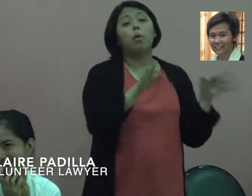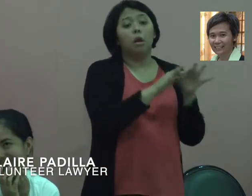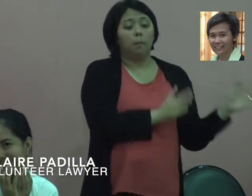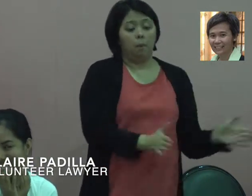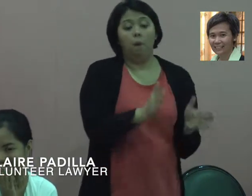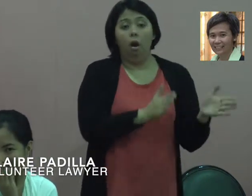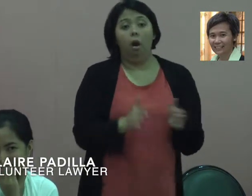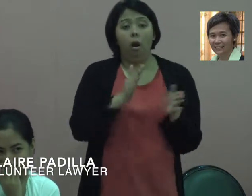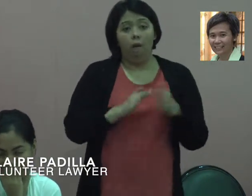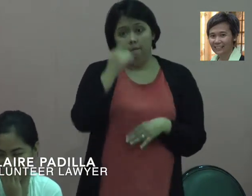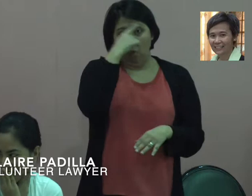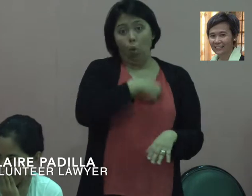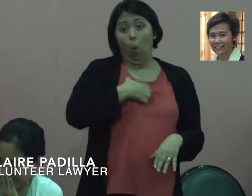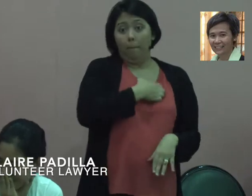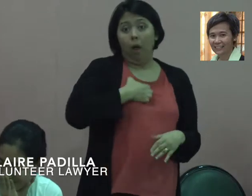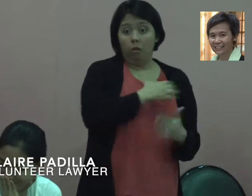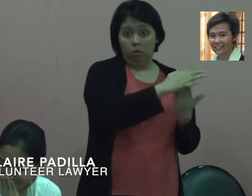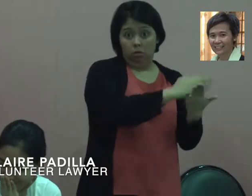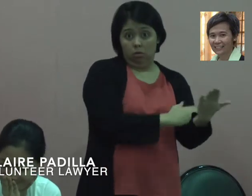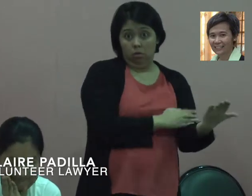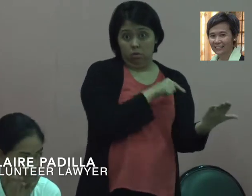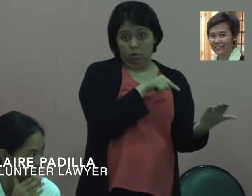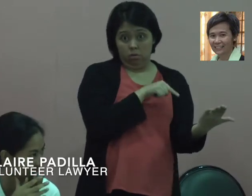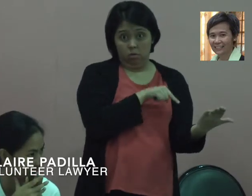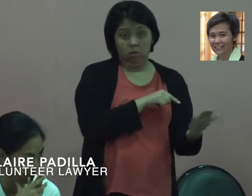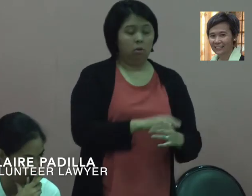affidavits, etc. Pero kung